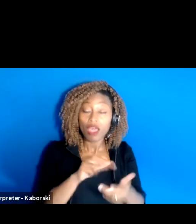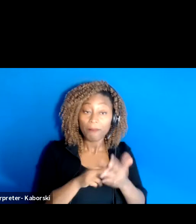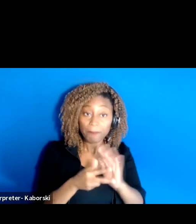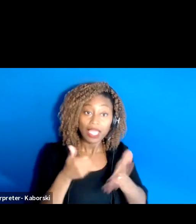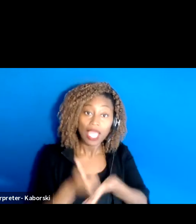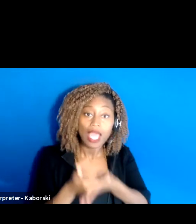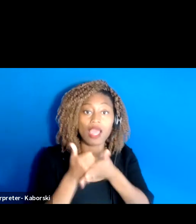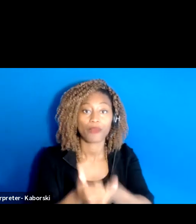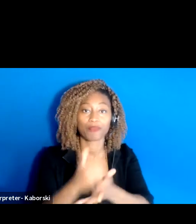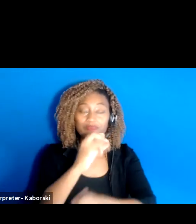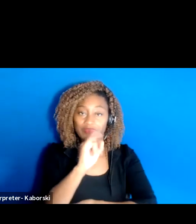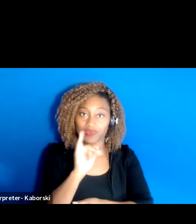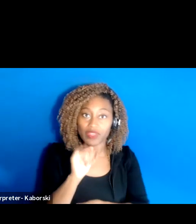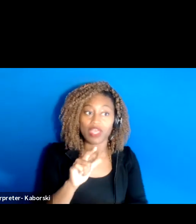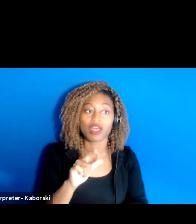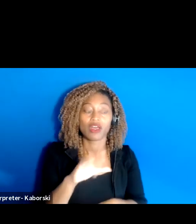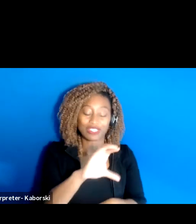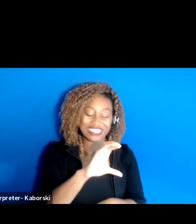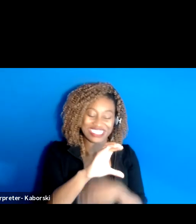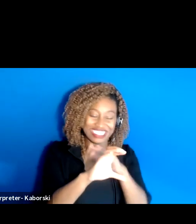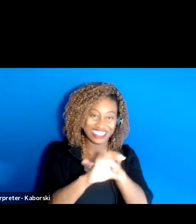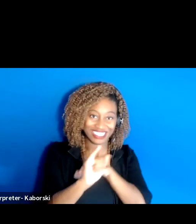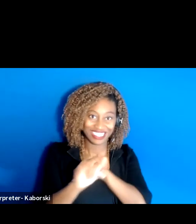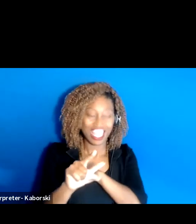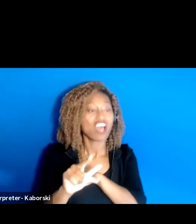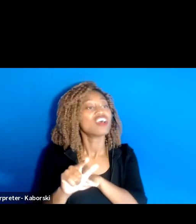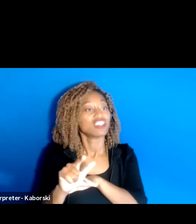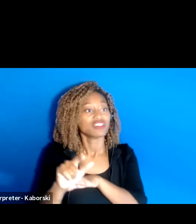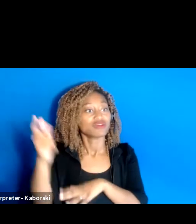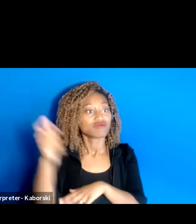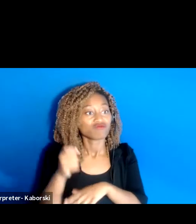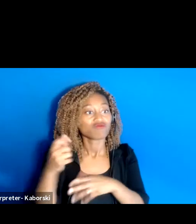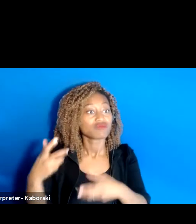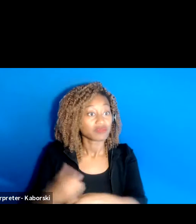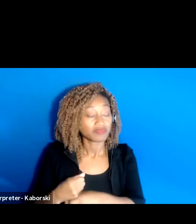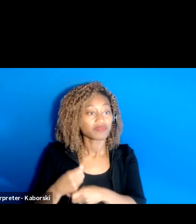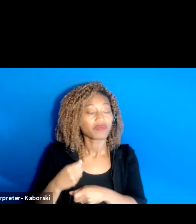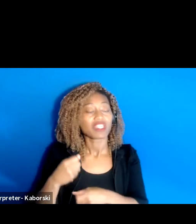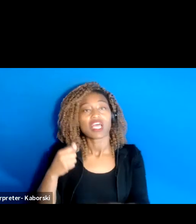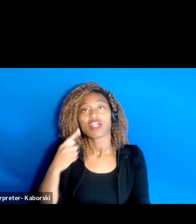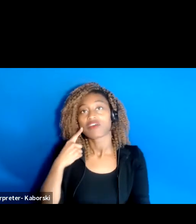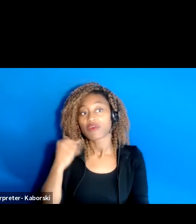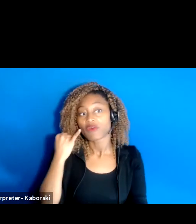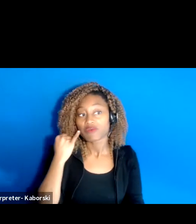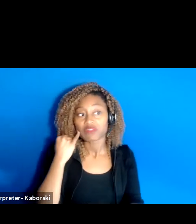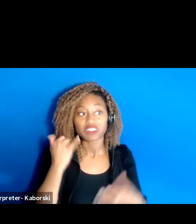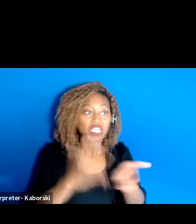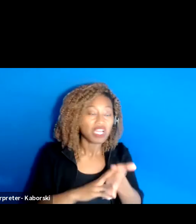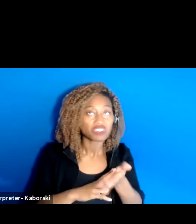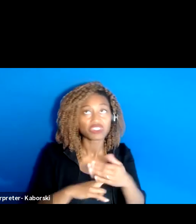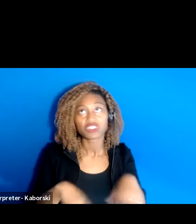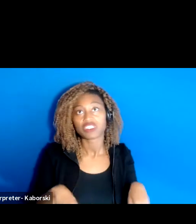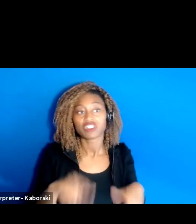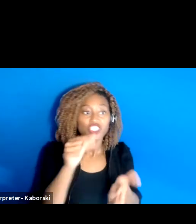SILs directly secure funds or in-kind resources, such as contracts, grants,